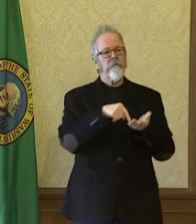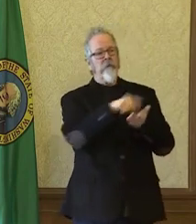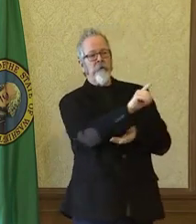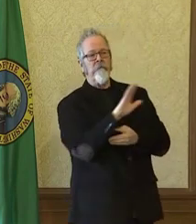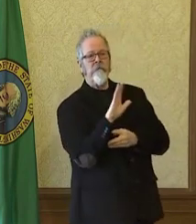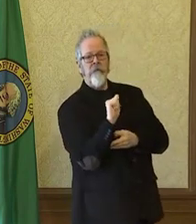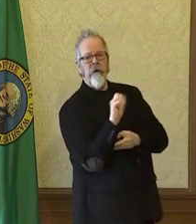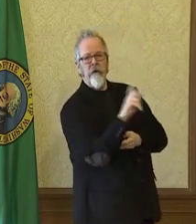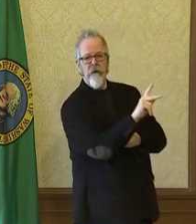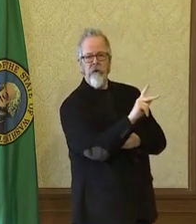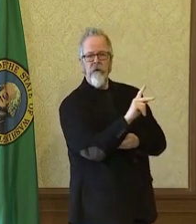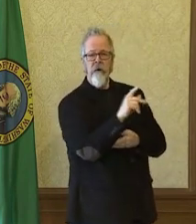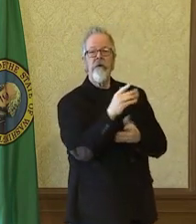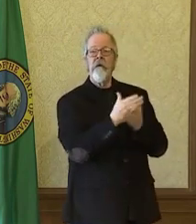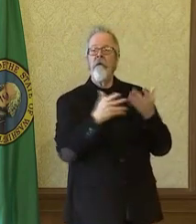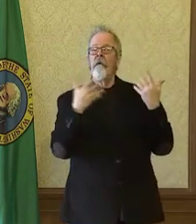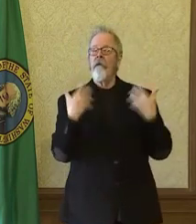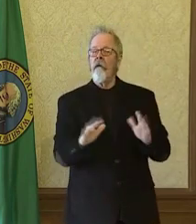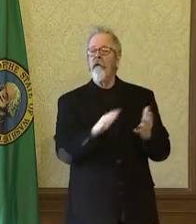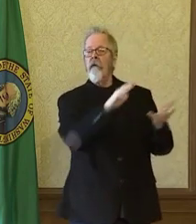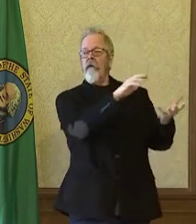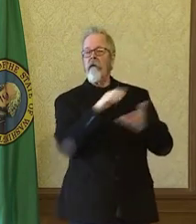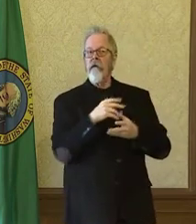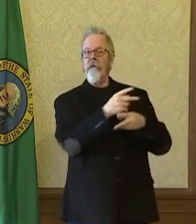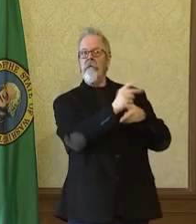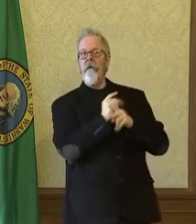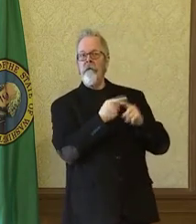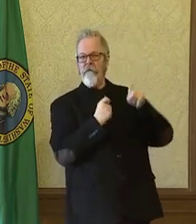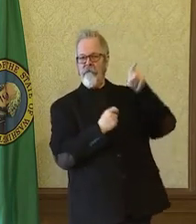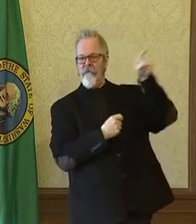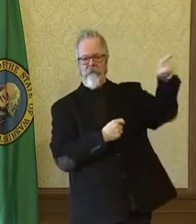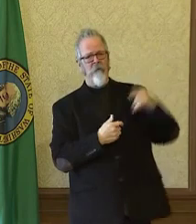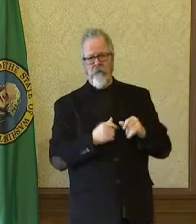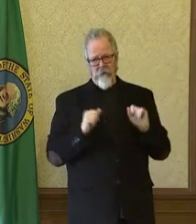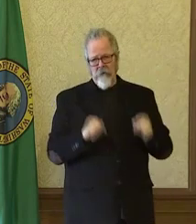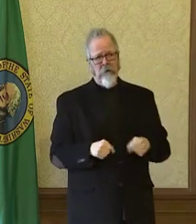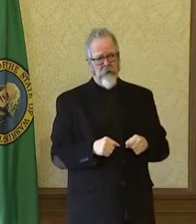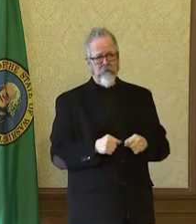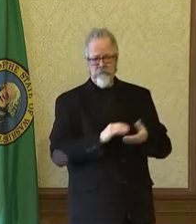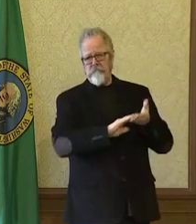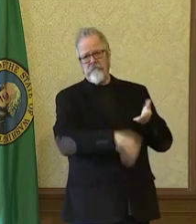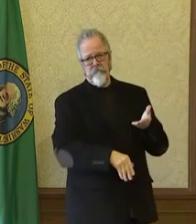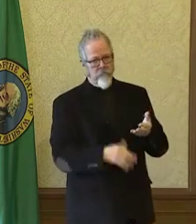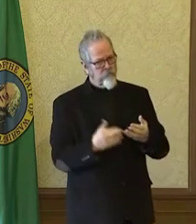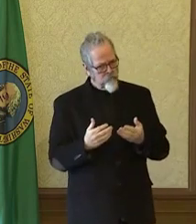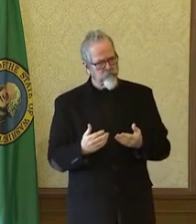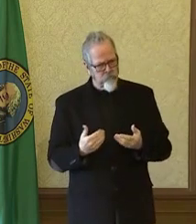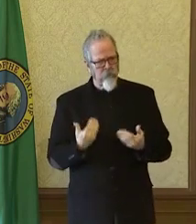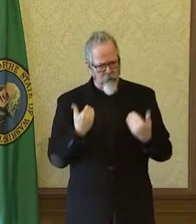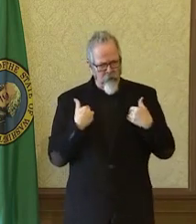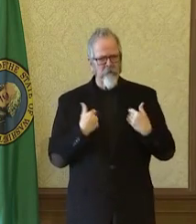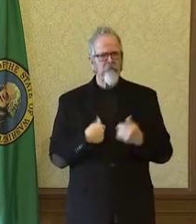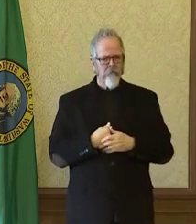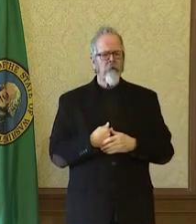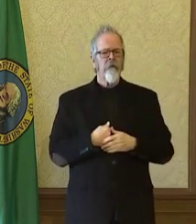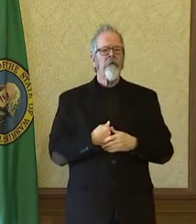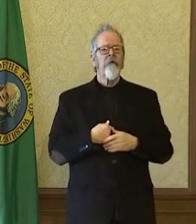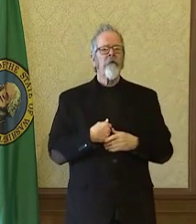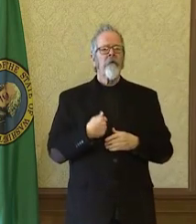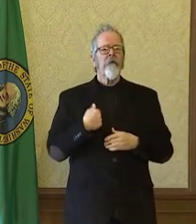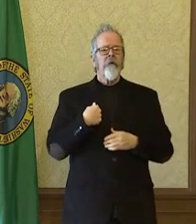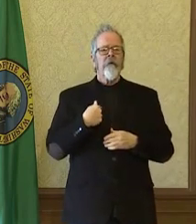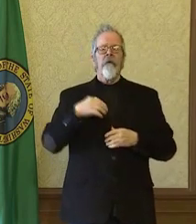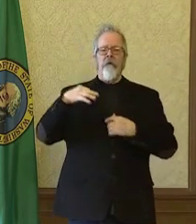local banks began taking these SBA applications, issuing forgivable loans. Now, these